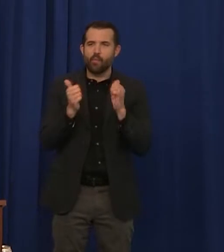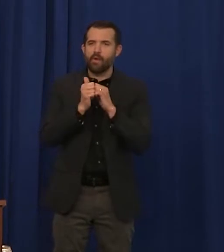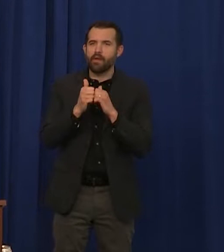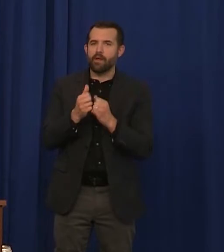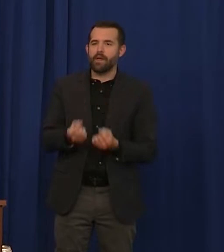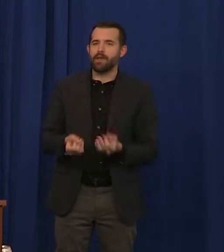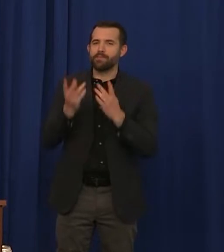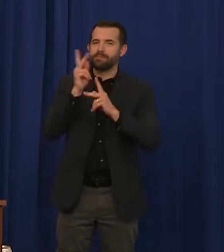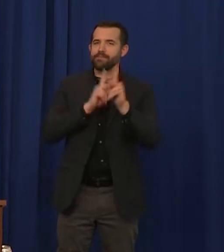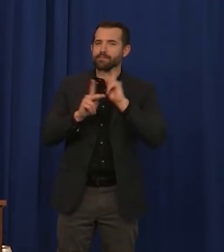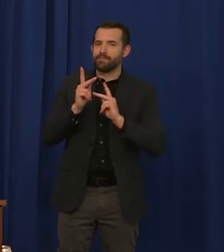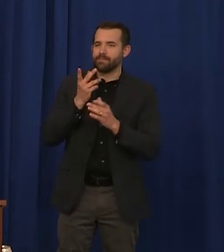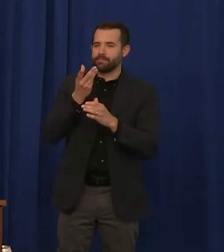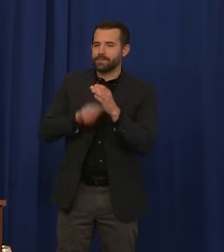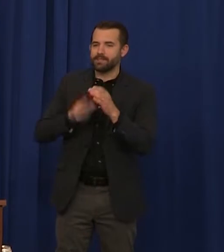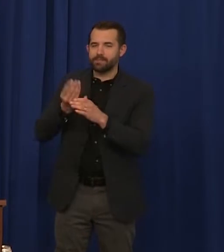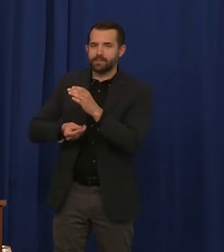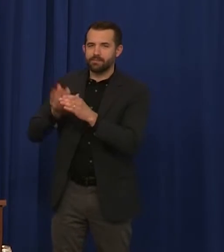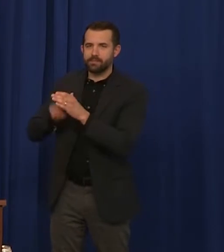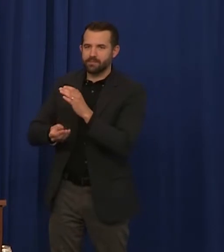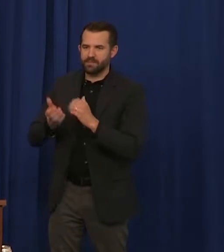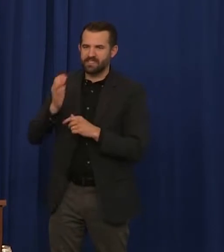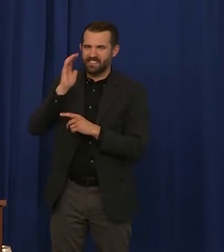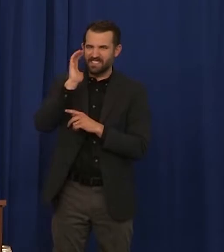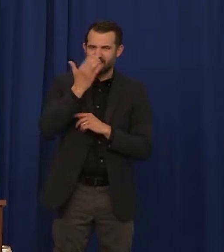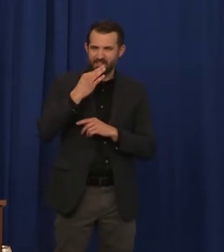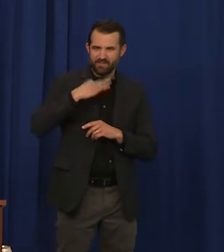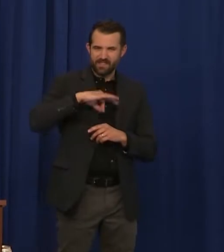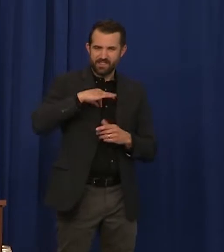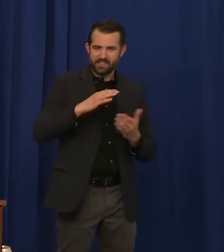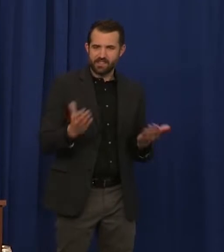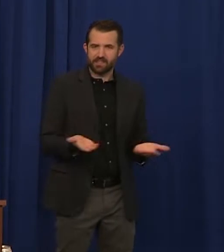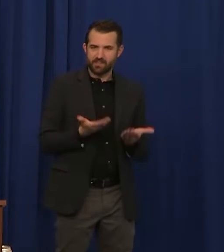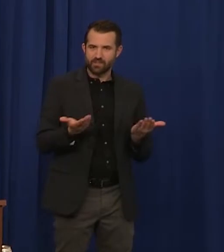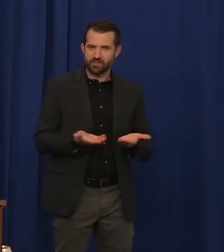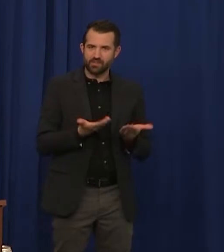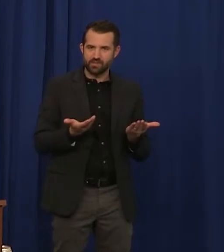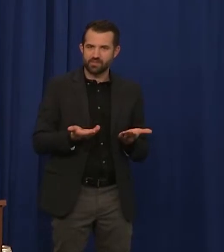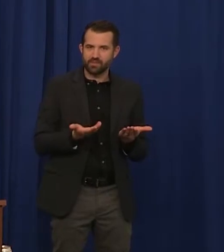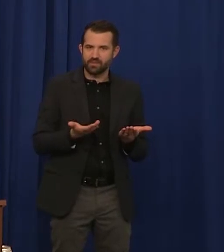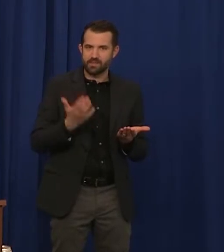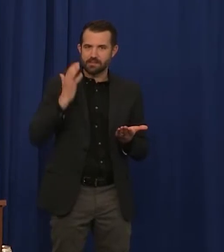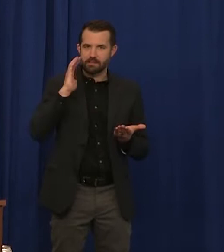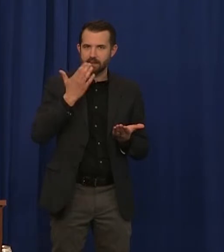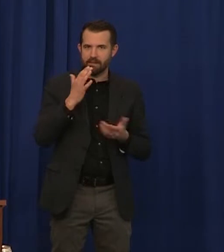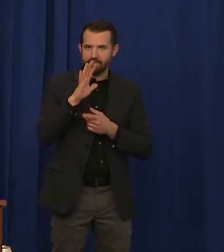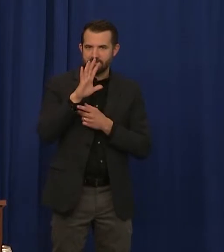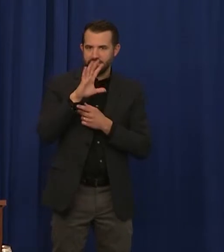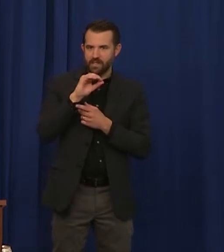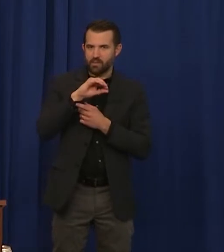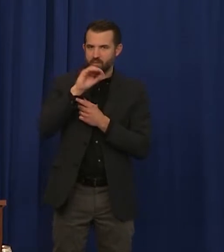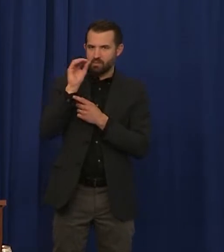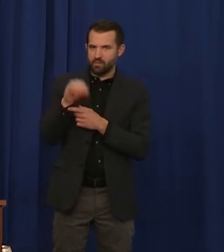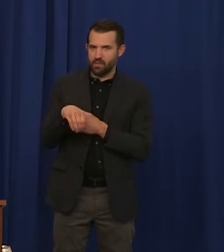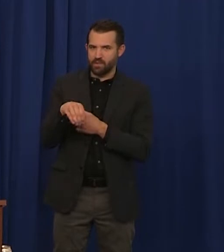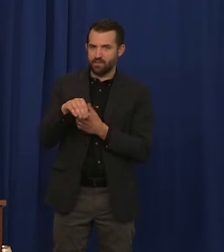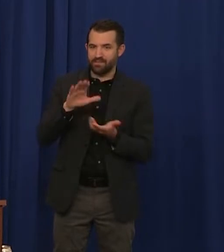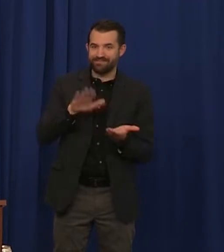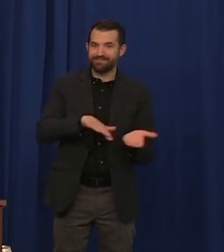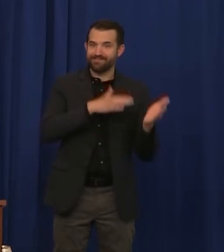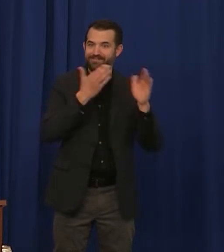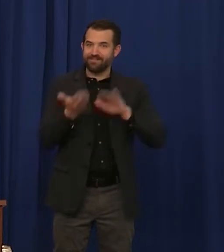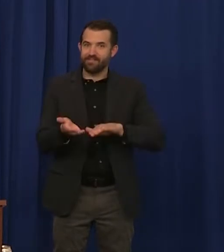is among, I don't know, maybe a half dozen states or so where 50% of their or more of their deaths are in nursing